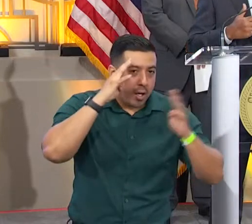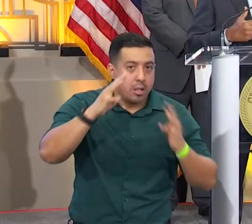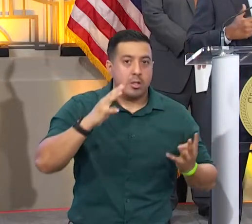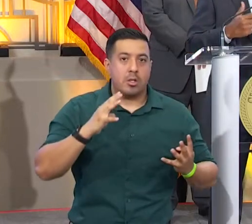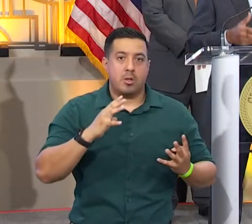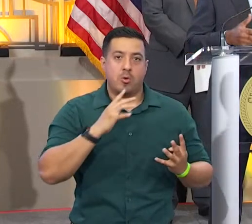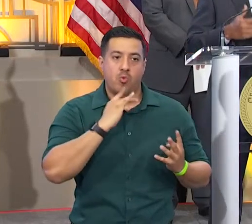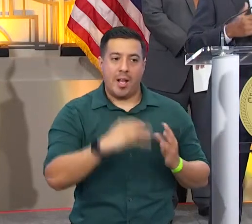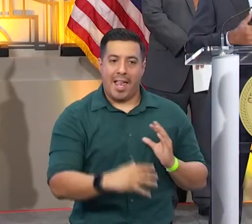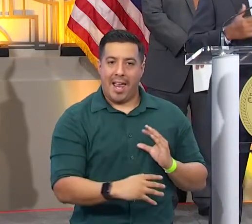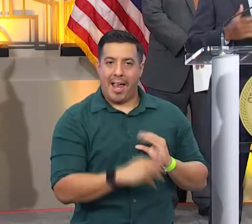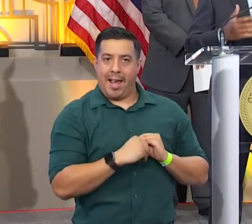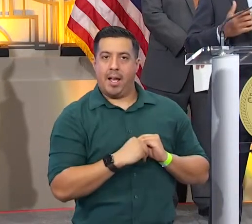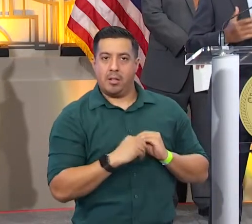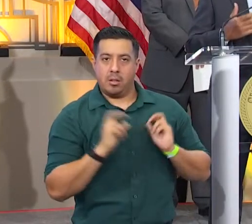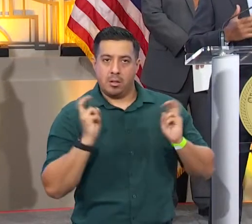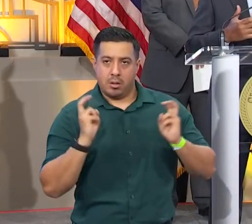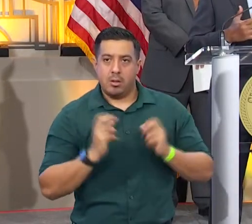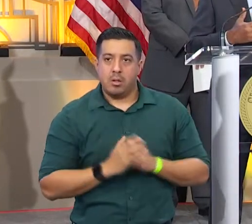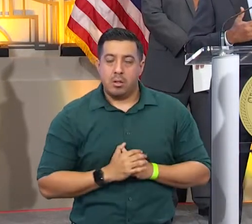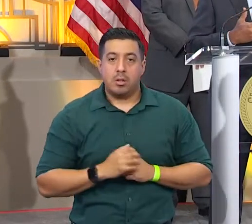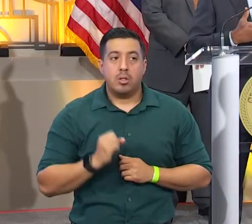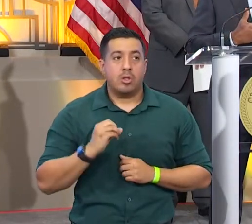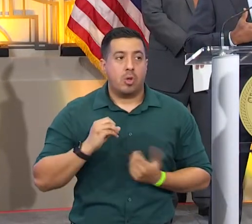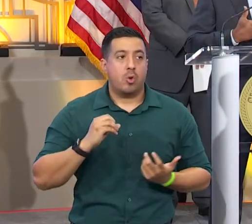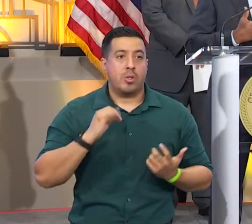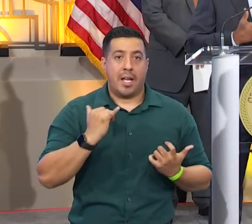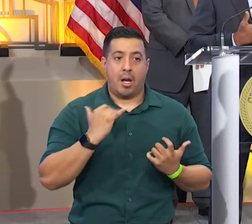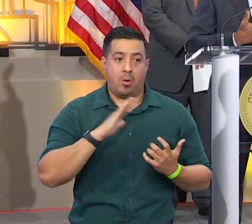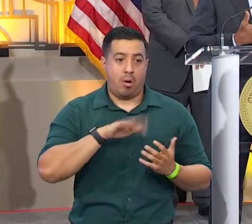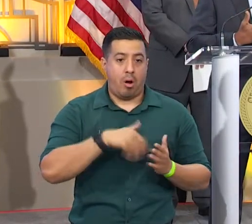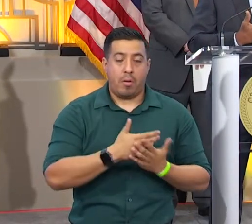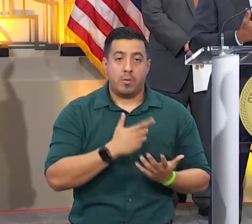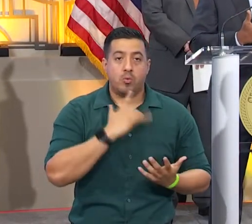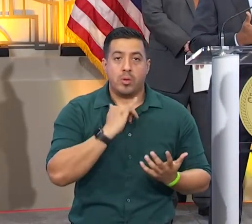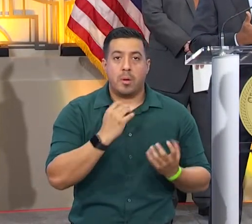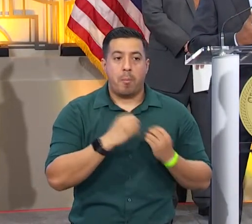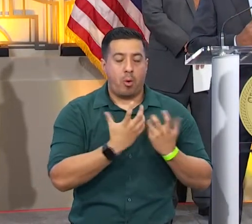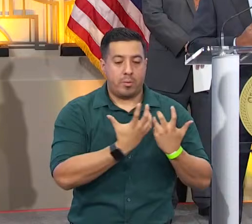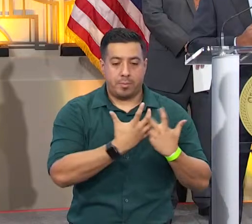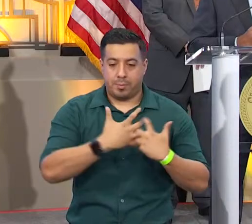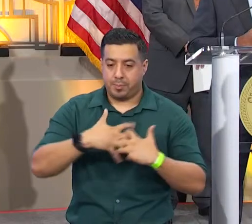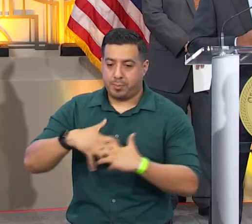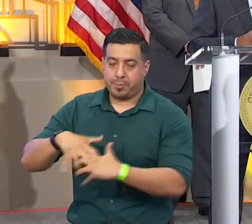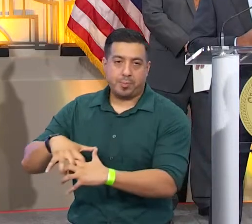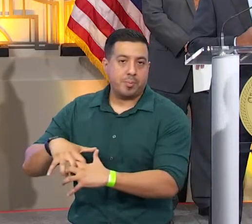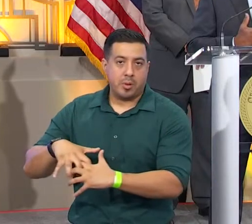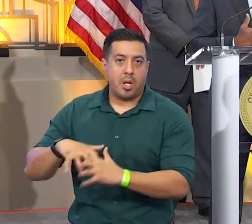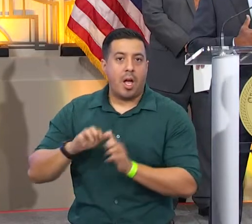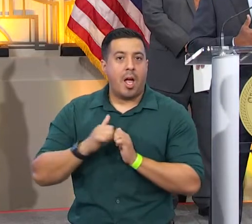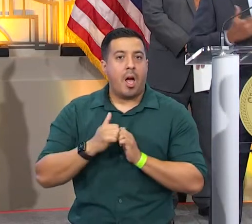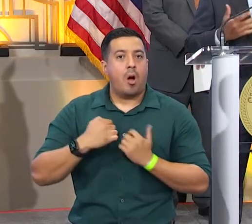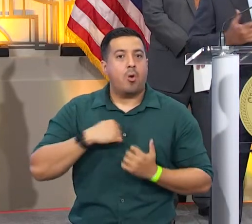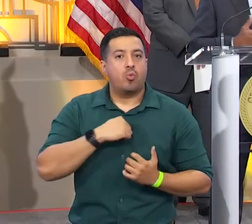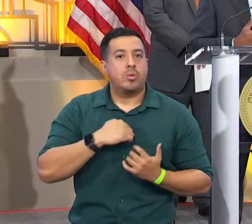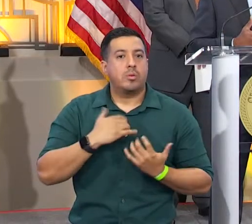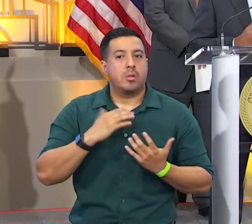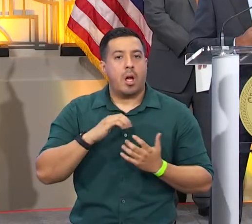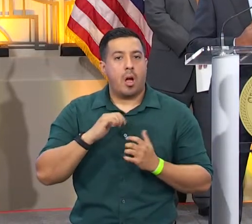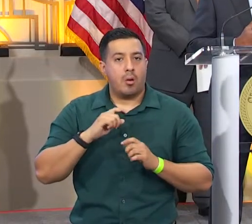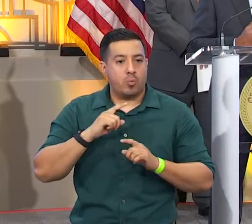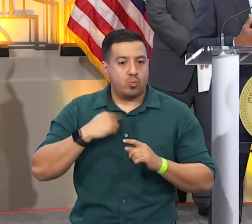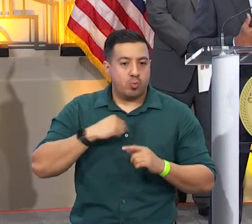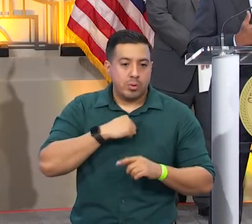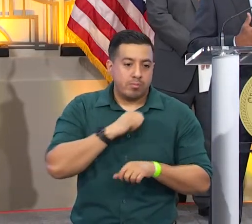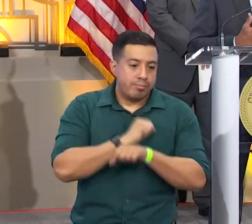simply adds to it. And so it's all coming in alignment to work to what we all have been